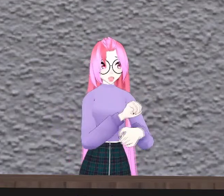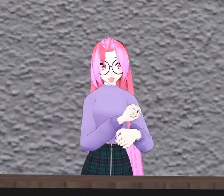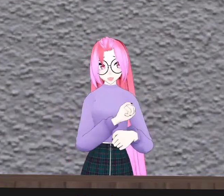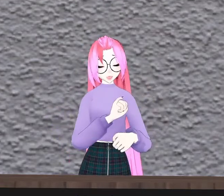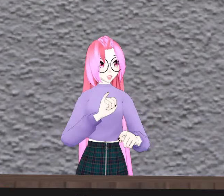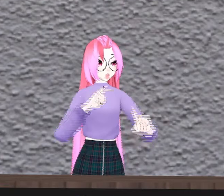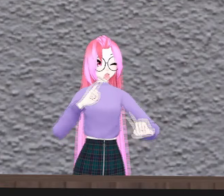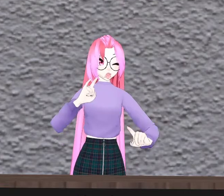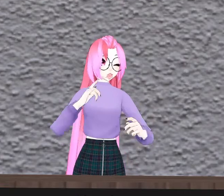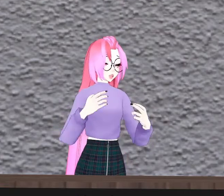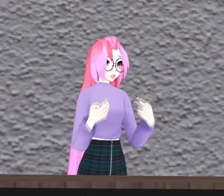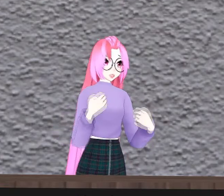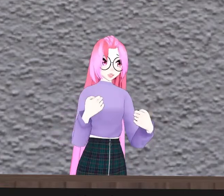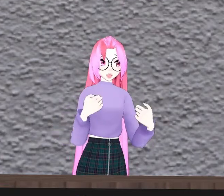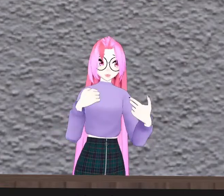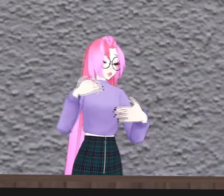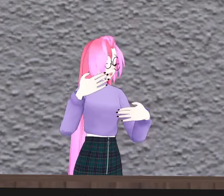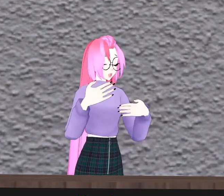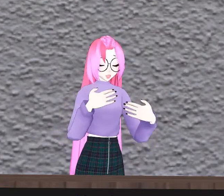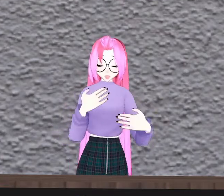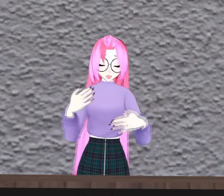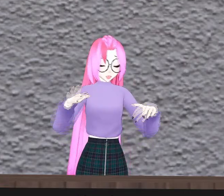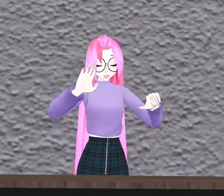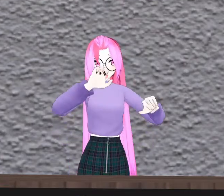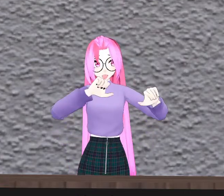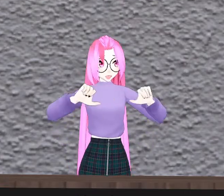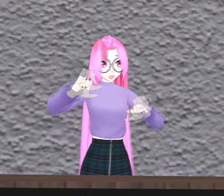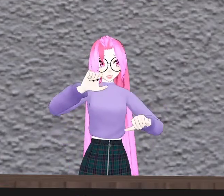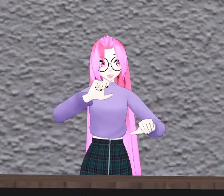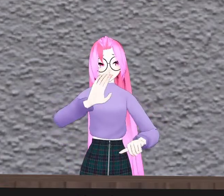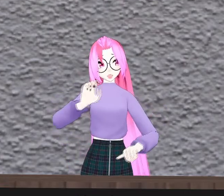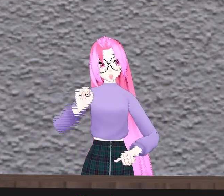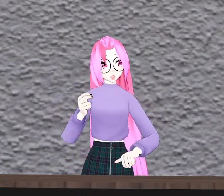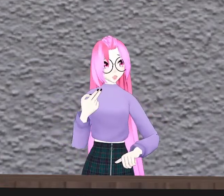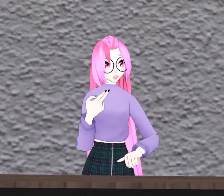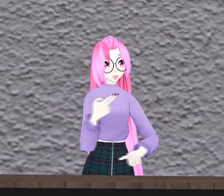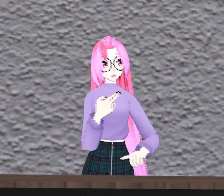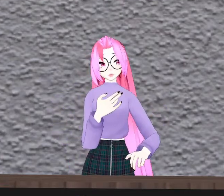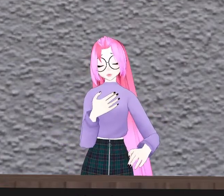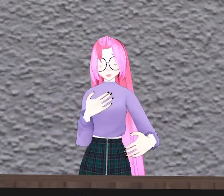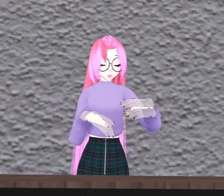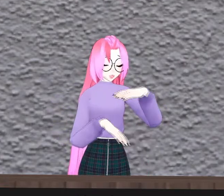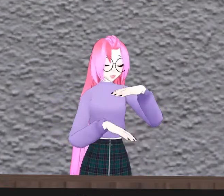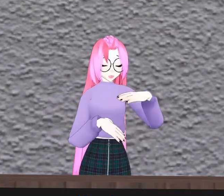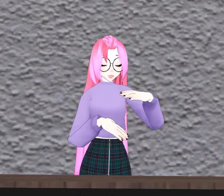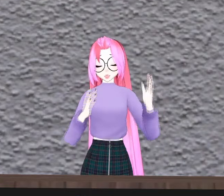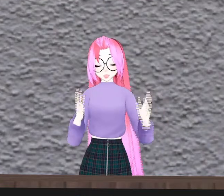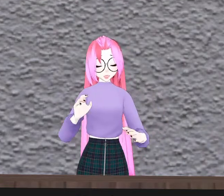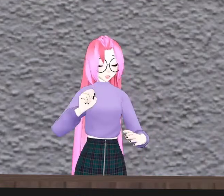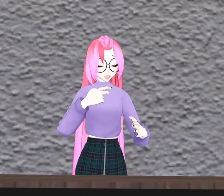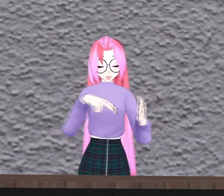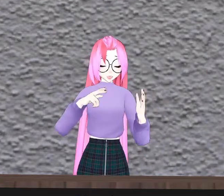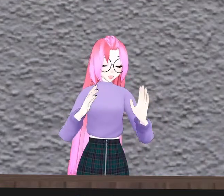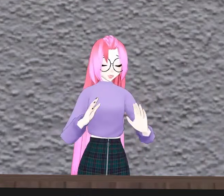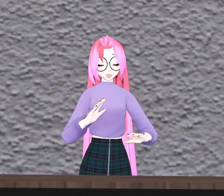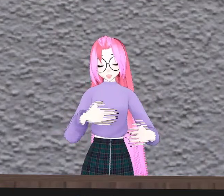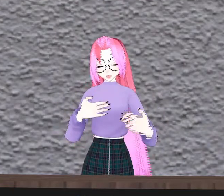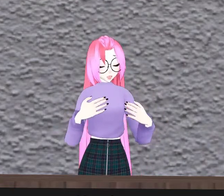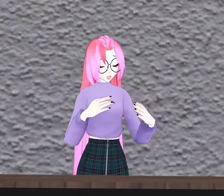job, deaf people can, do whatever. We can be scientists or bakers or dancers, whatever, you name